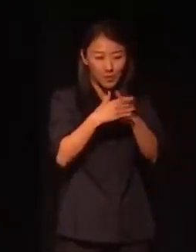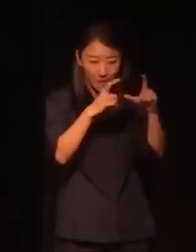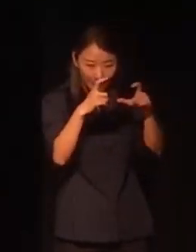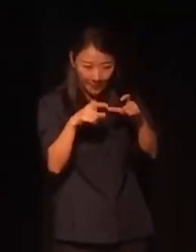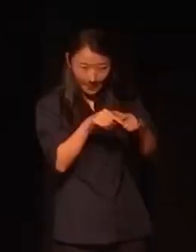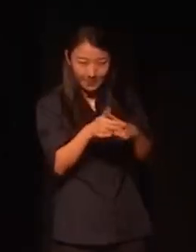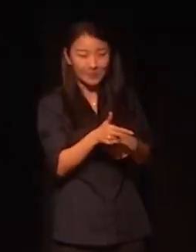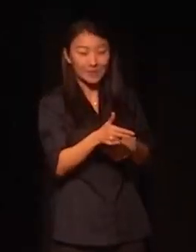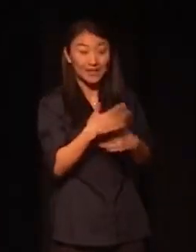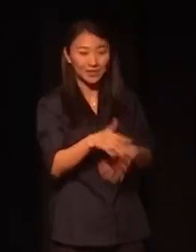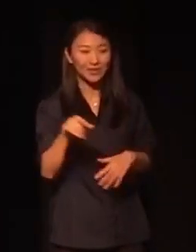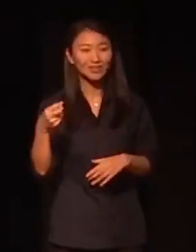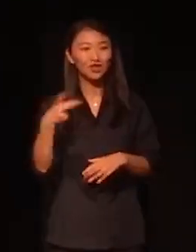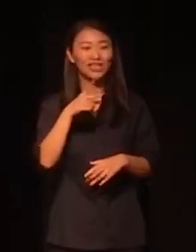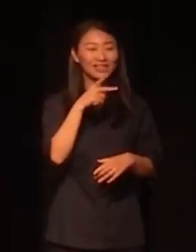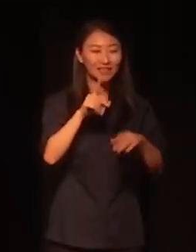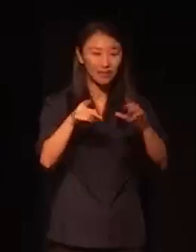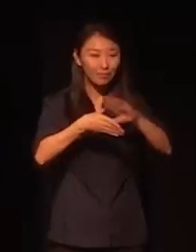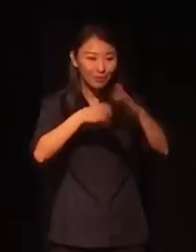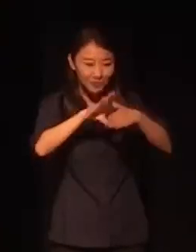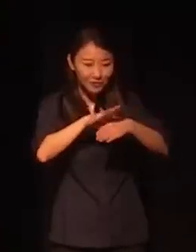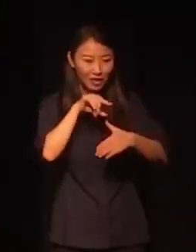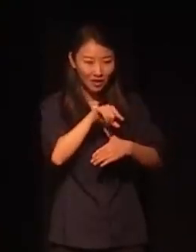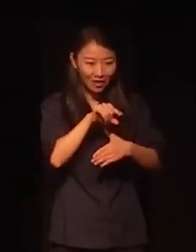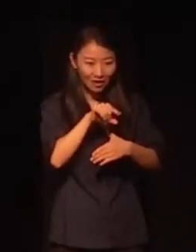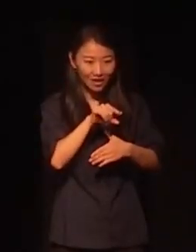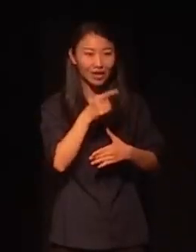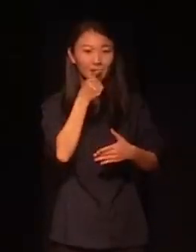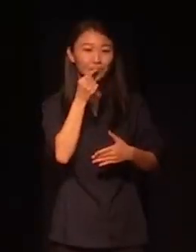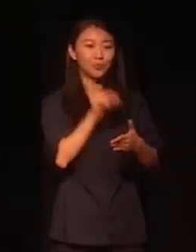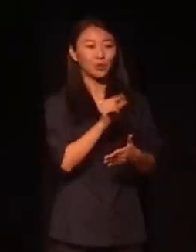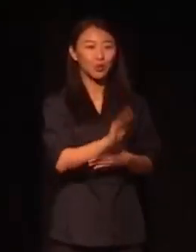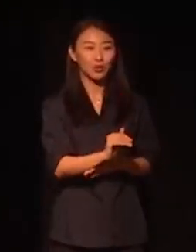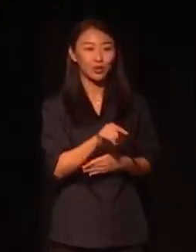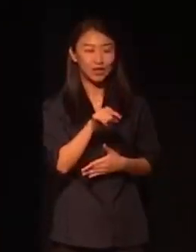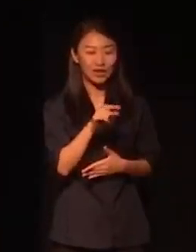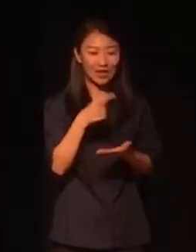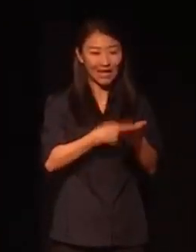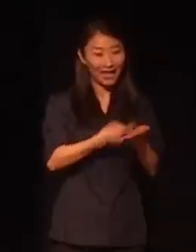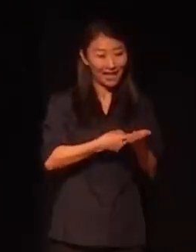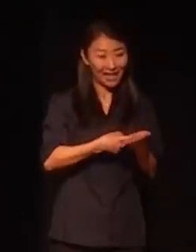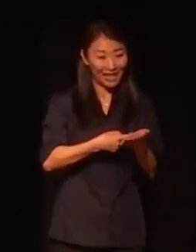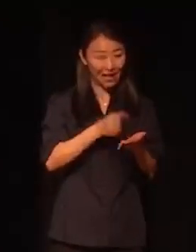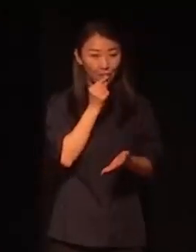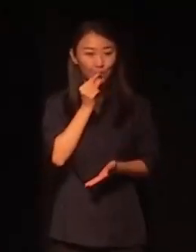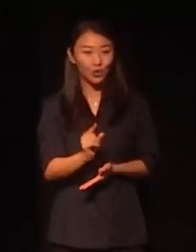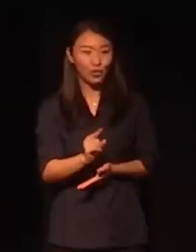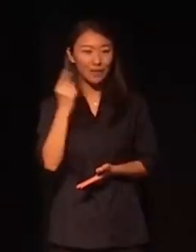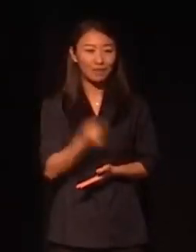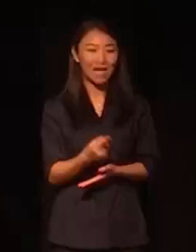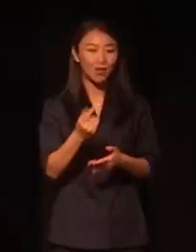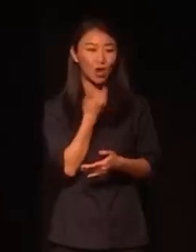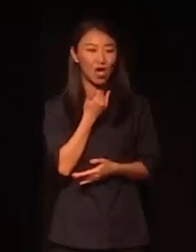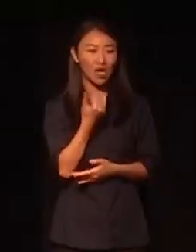a cultural way. When we refer to shrimps, we say it's bai hua. So when you have bai hua ji,